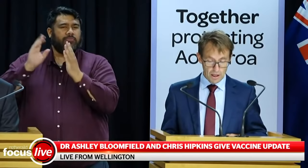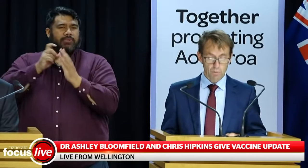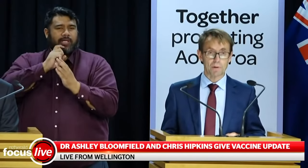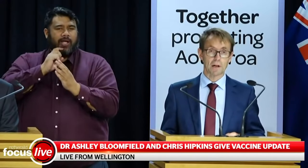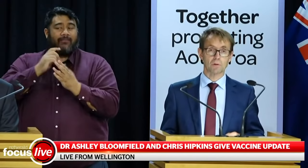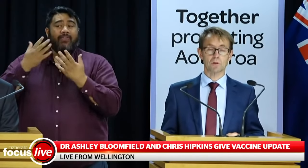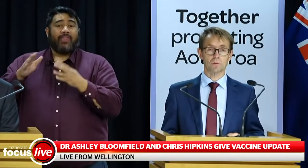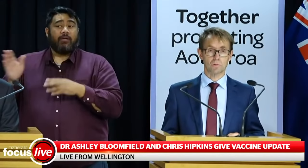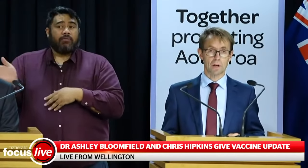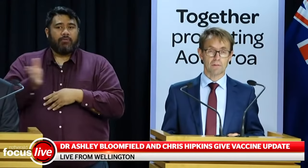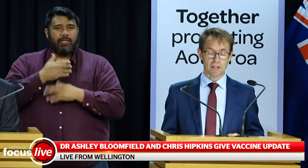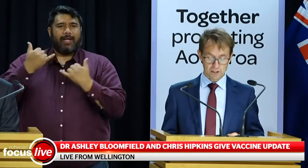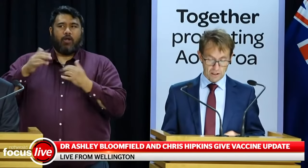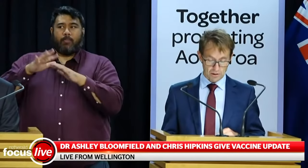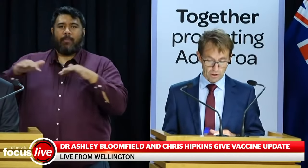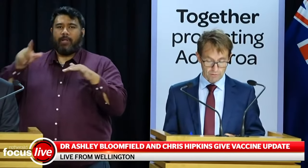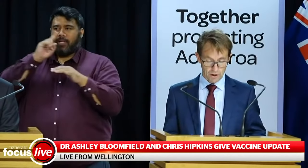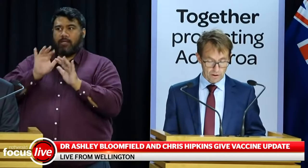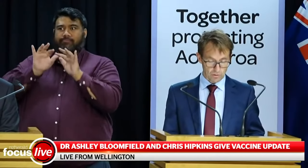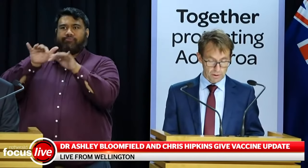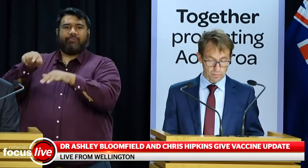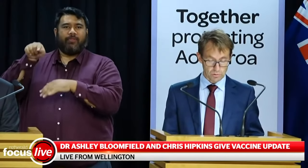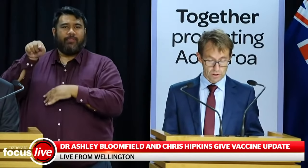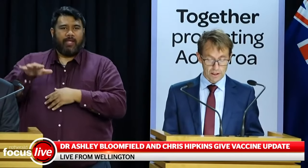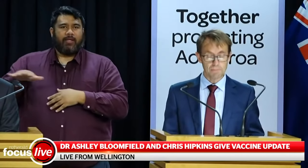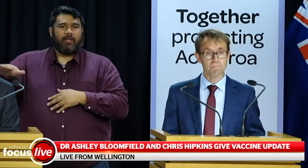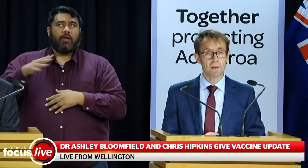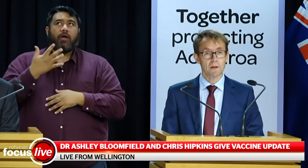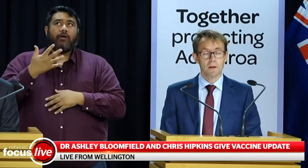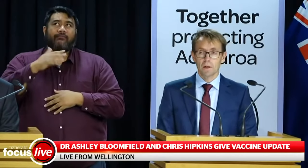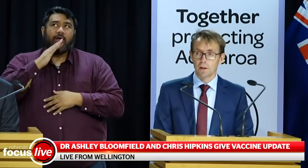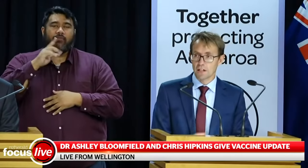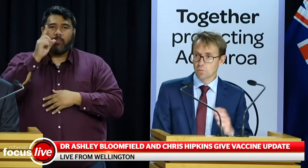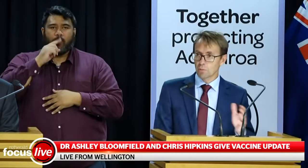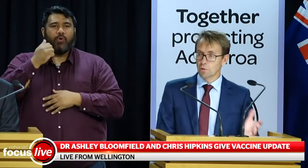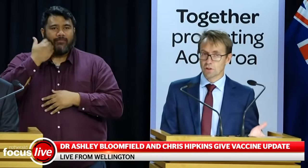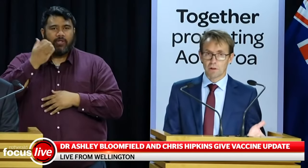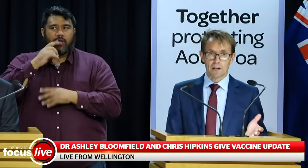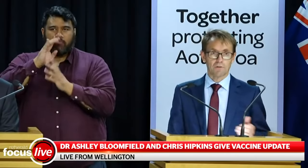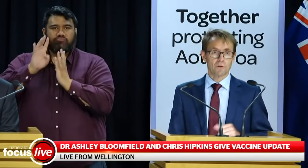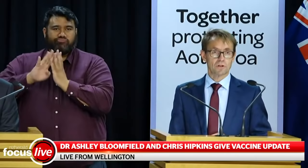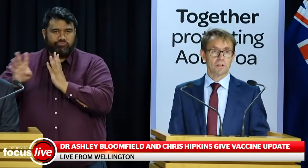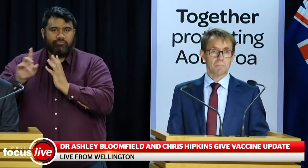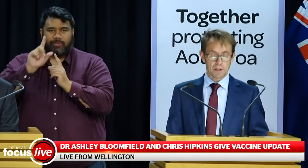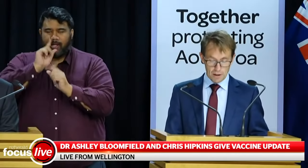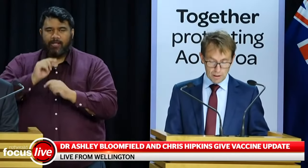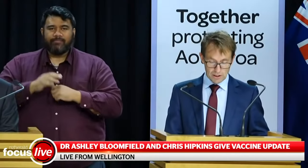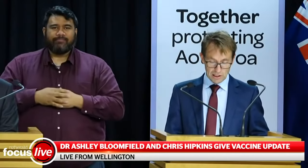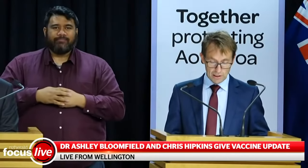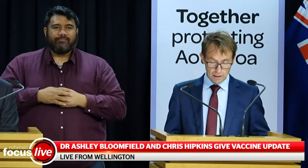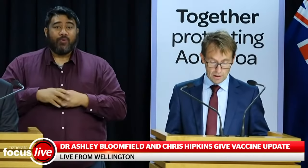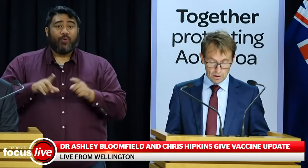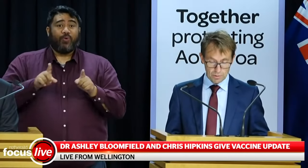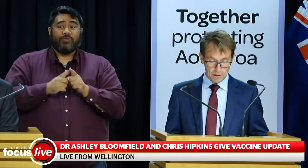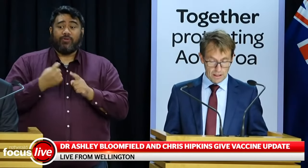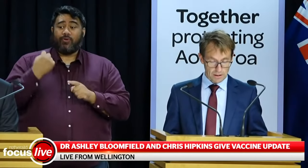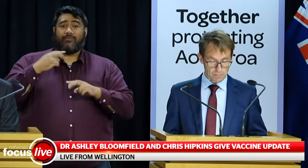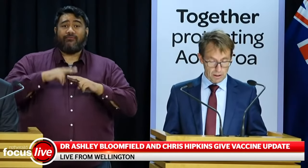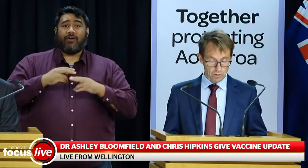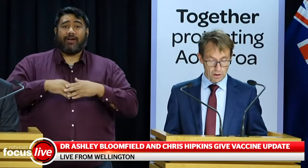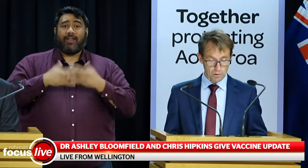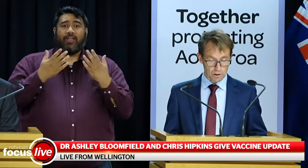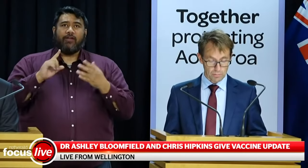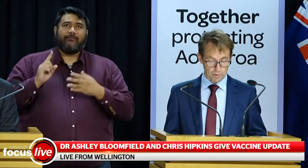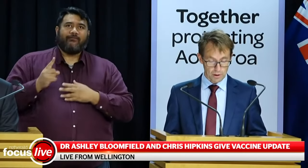CBD, will be able to vaccinate around 500 people today. Last week we also had our first marae-based clinic open